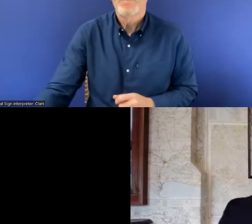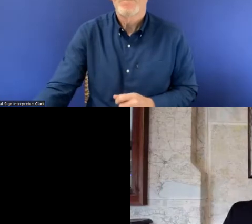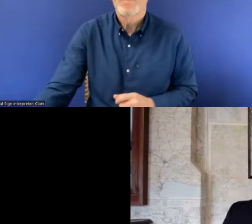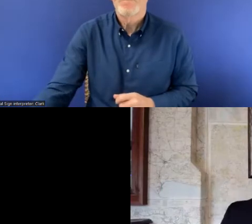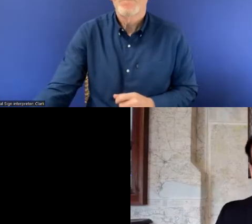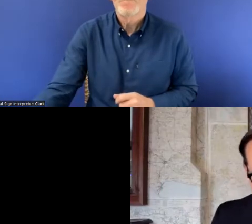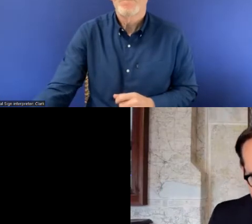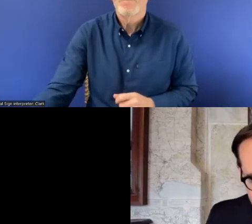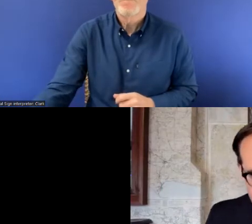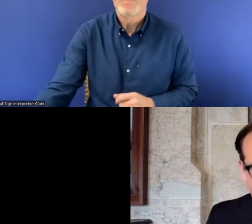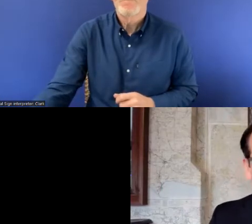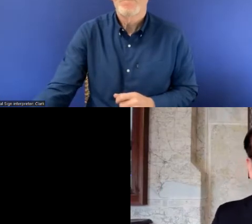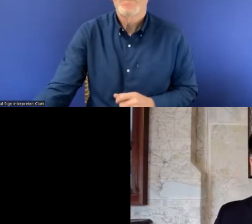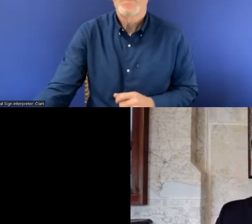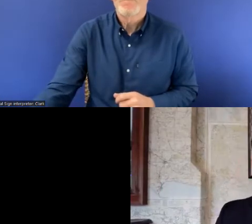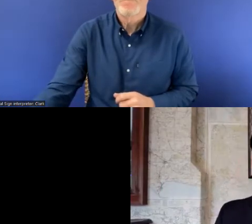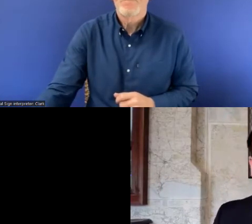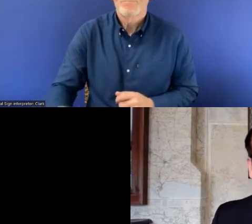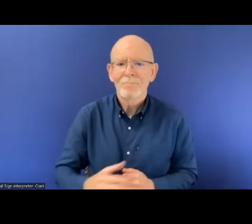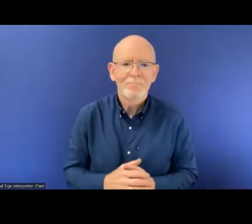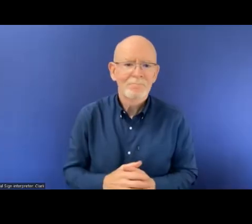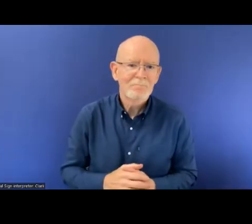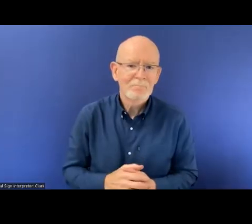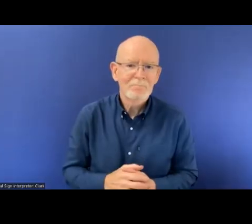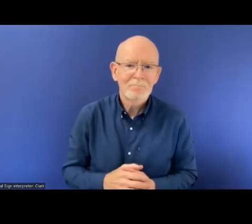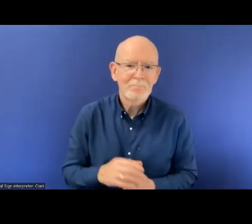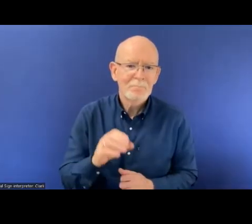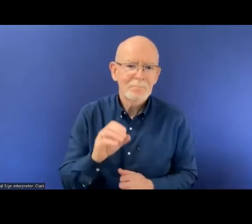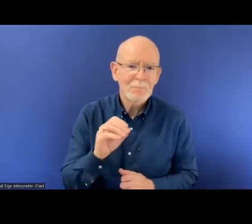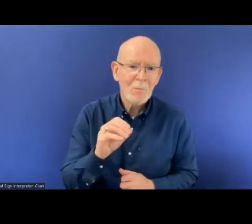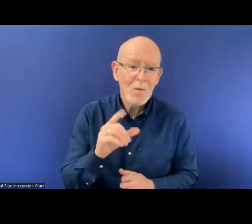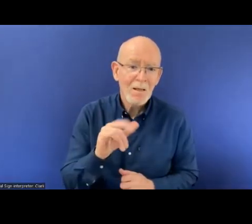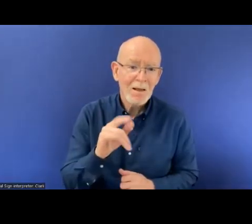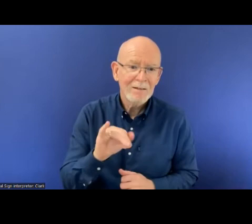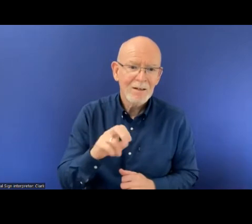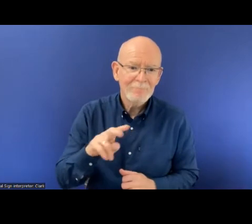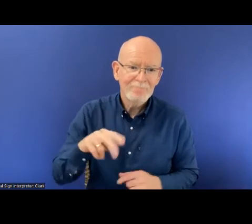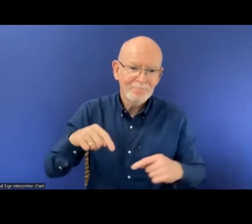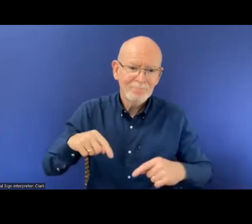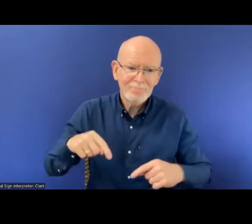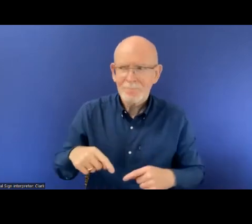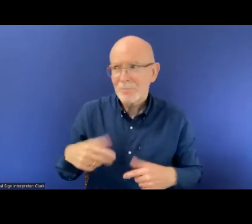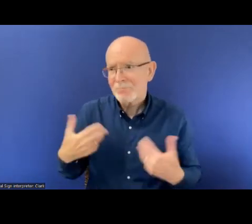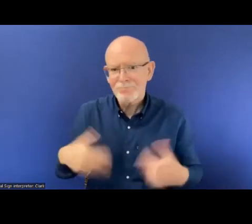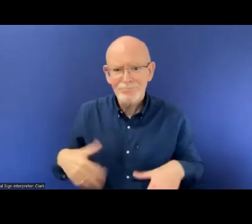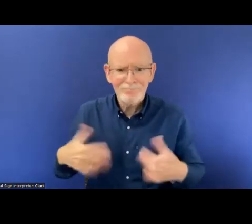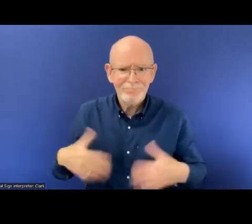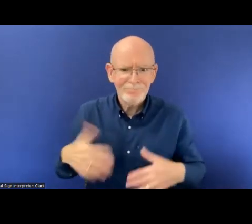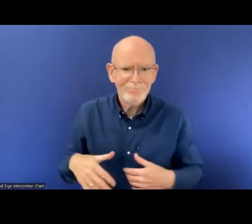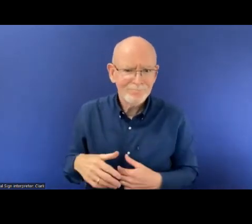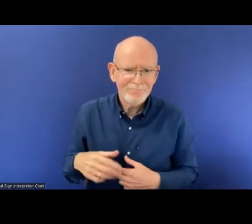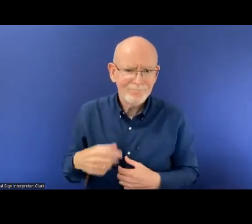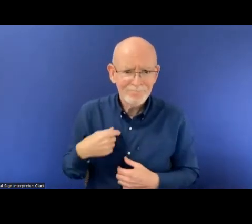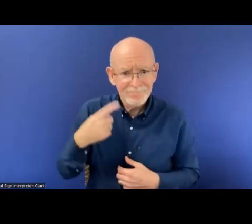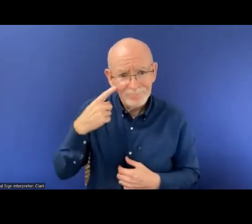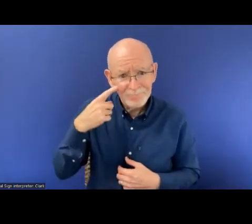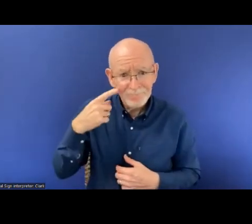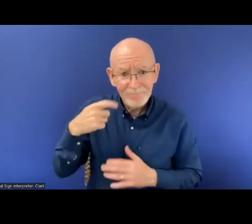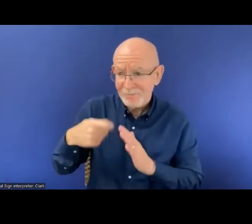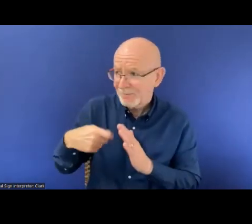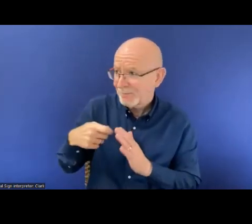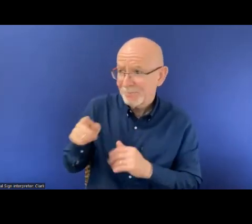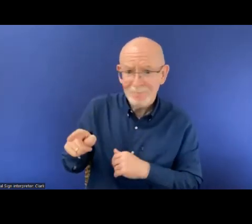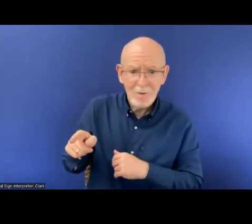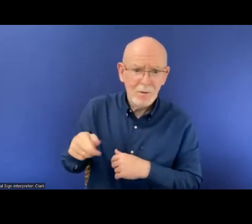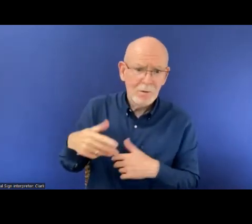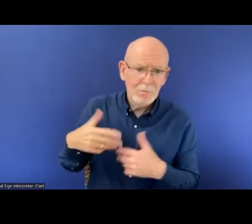Phenomenal. I think that film should be seen by the government of every country in the world. Thank you very much indeed to our friends at CBM for their help pulling